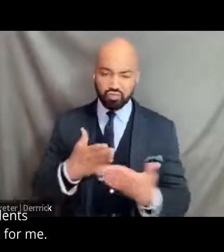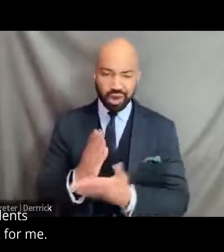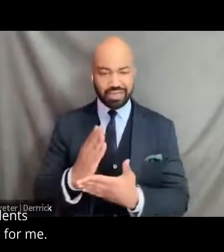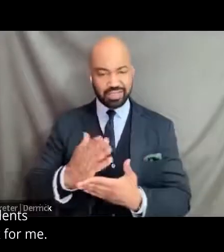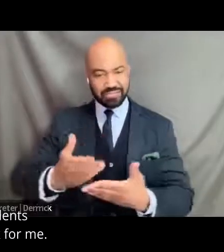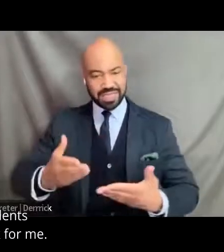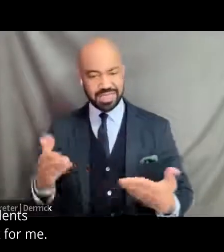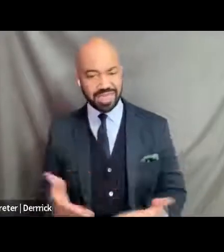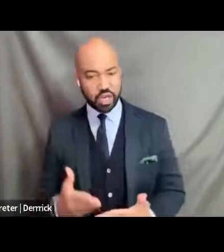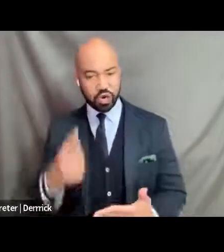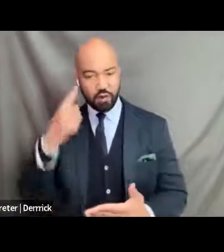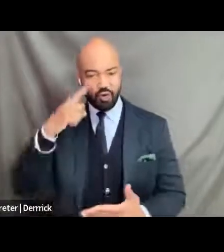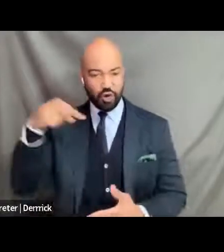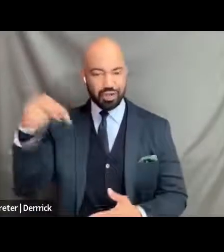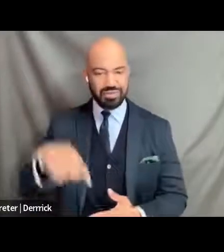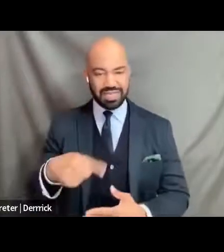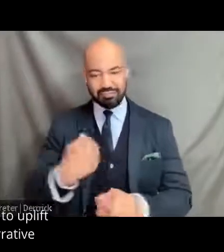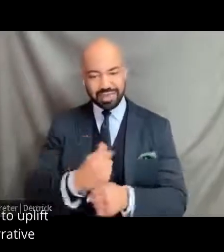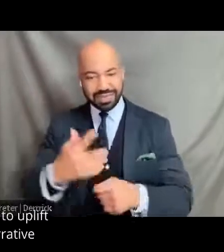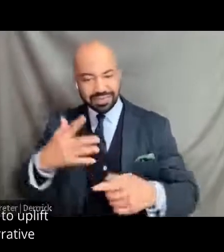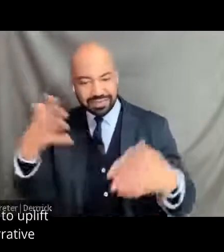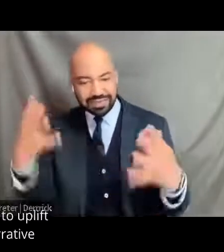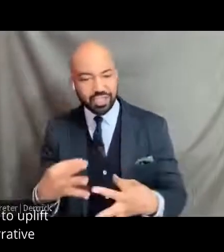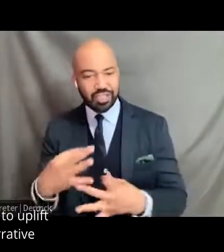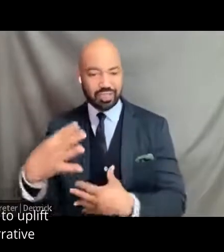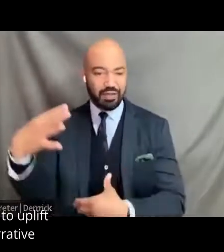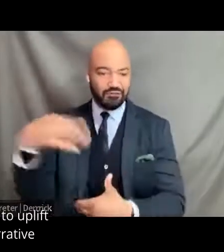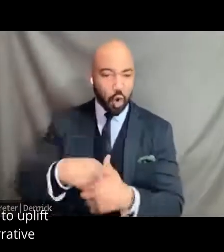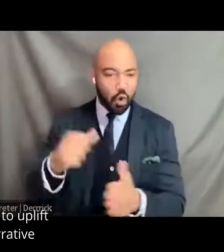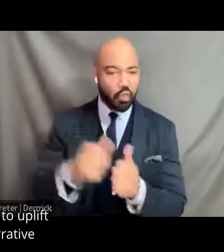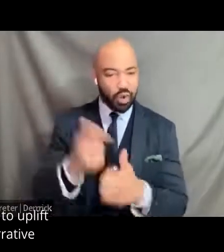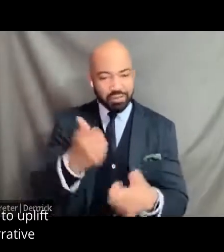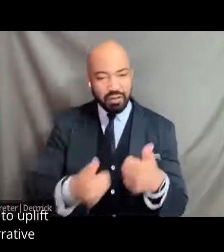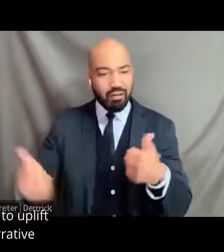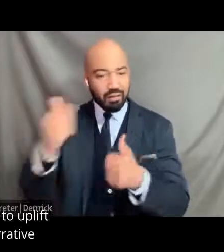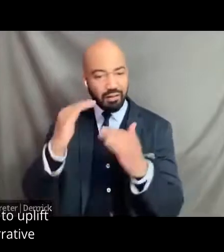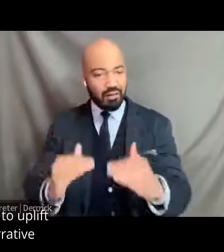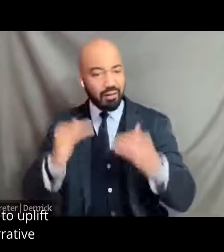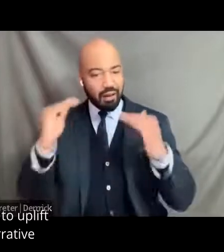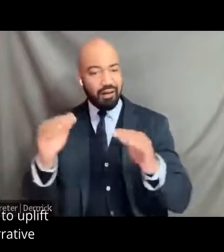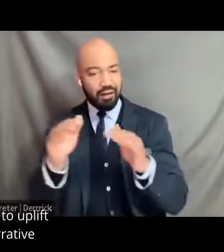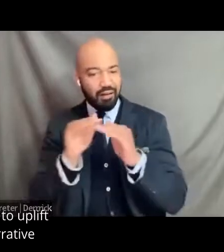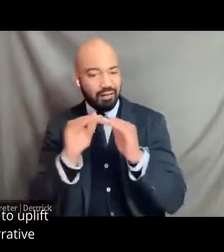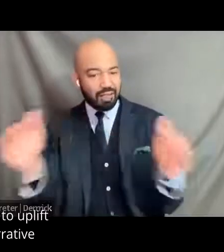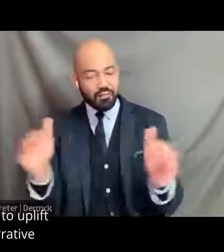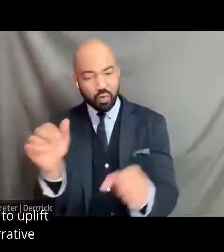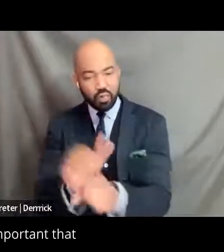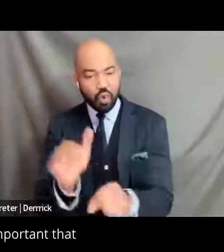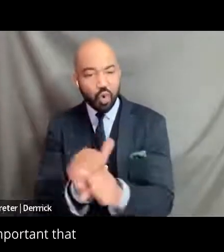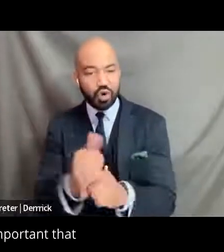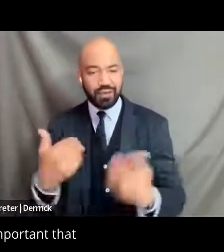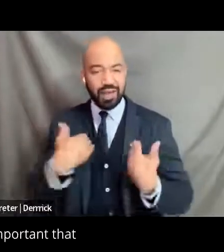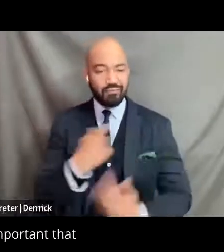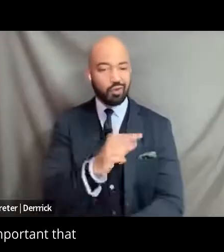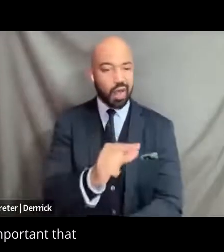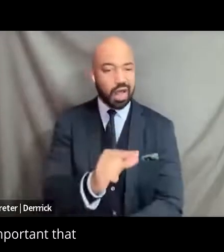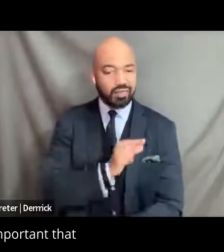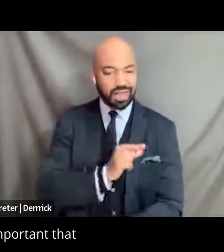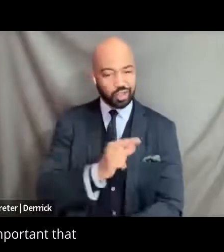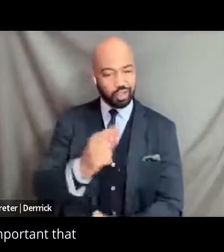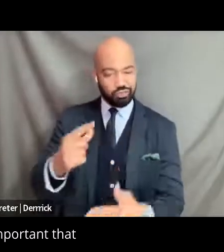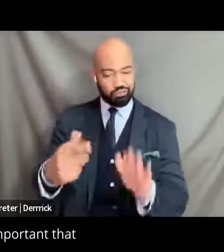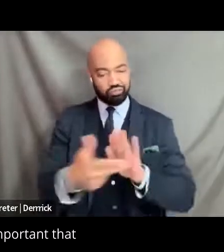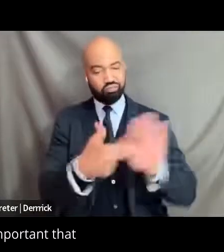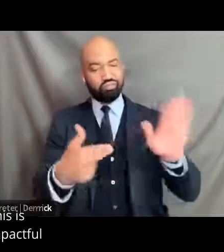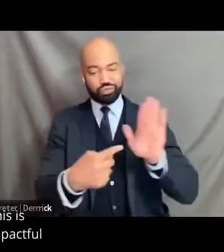me they speak for me um and so i really wanted to uplift uh that piece of the narrative because i think it's really